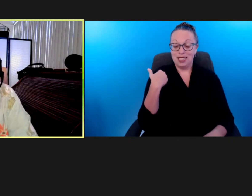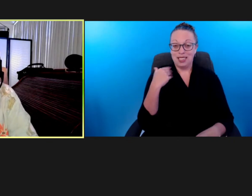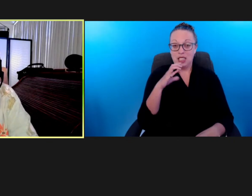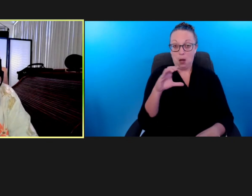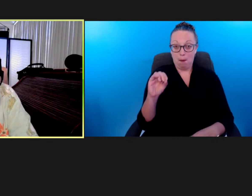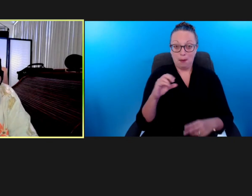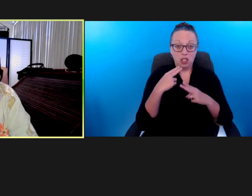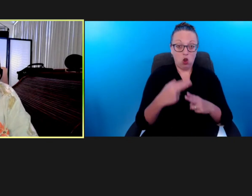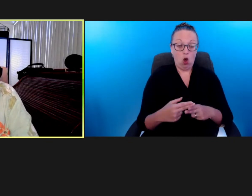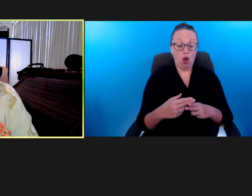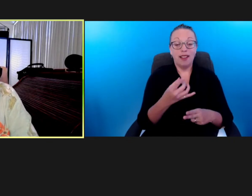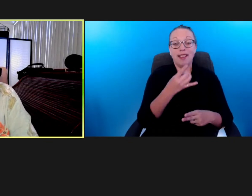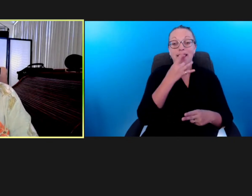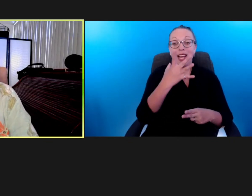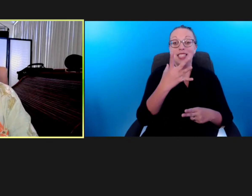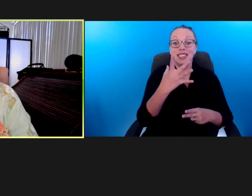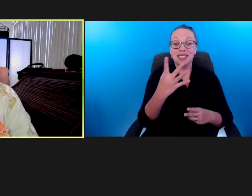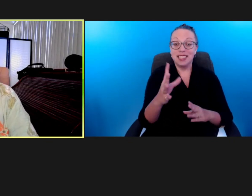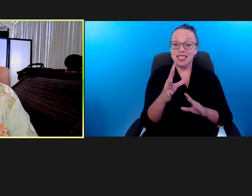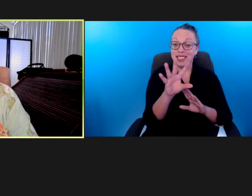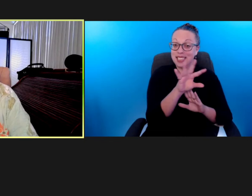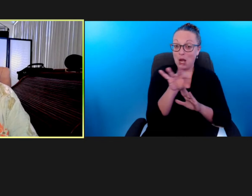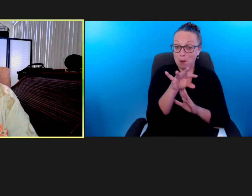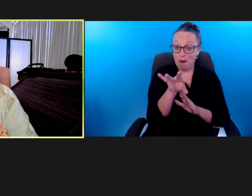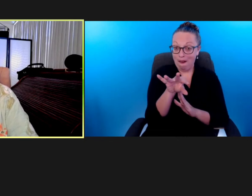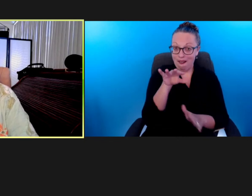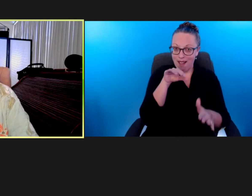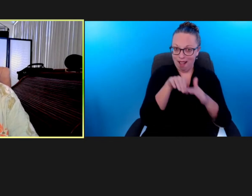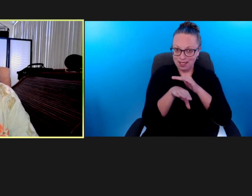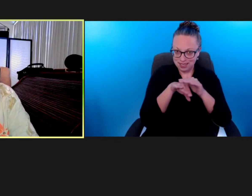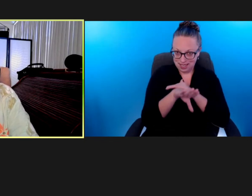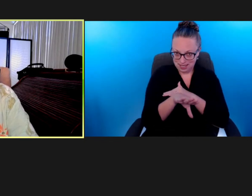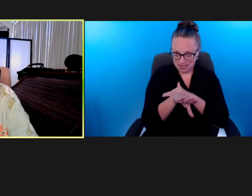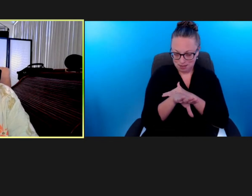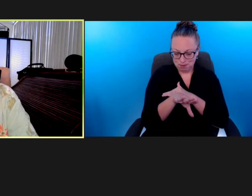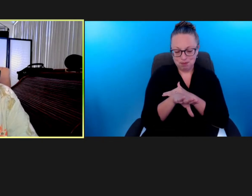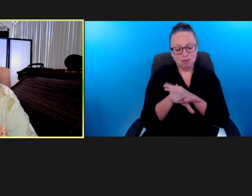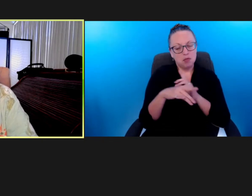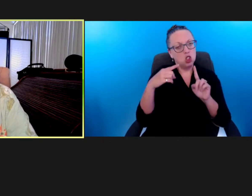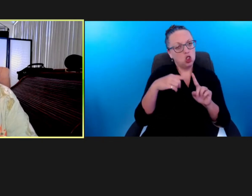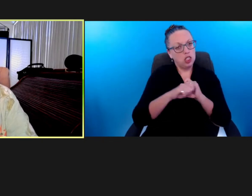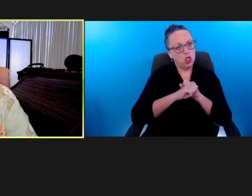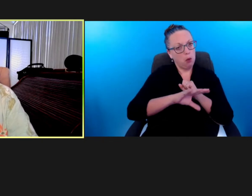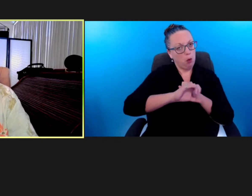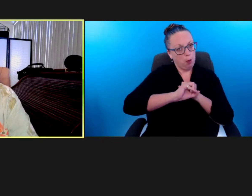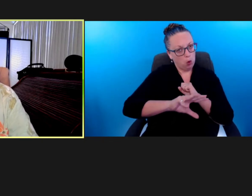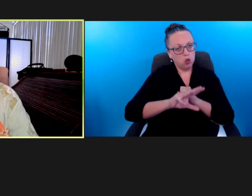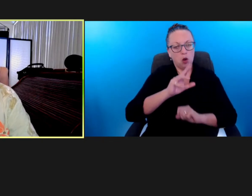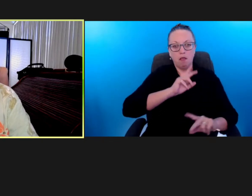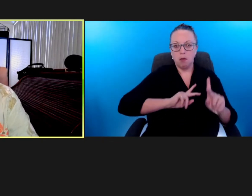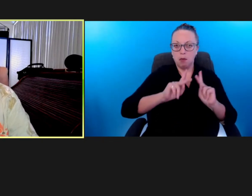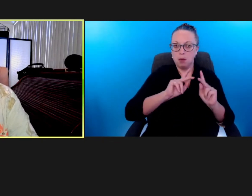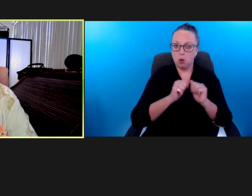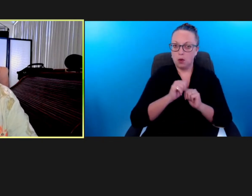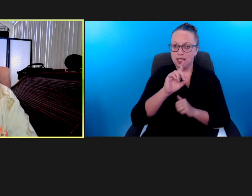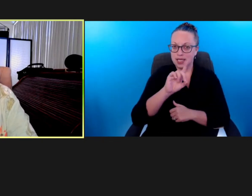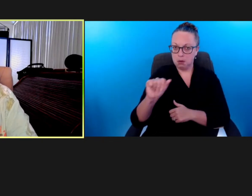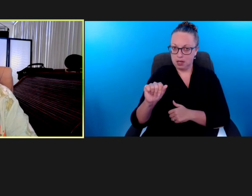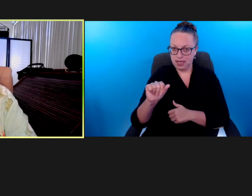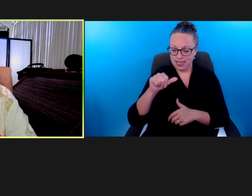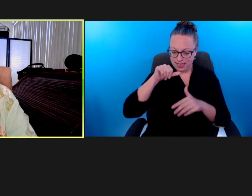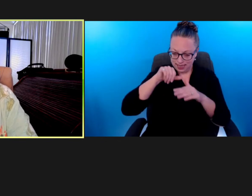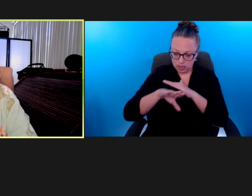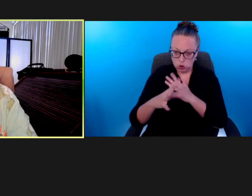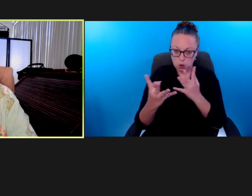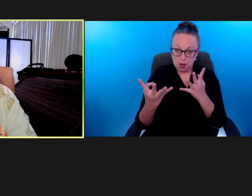Access. And she is all involved with the promotion of people with disabilities into the mainstream world